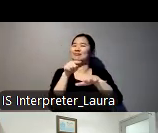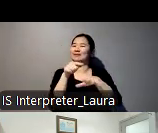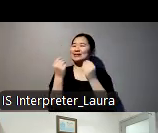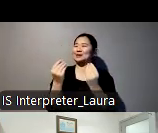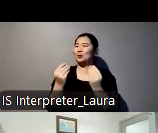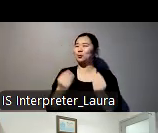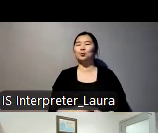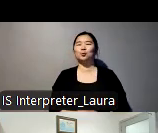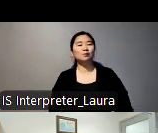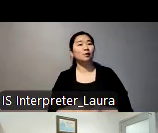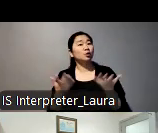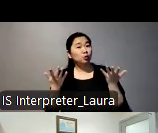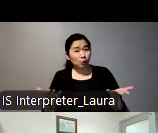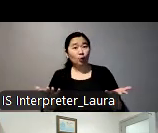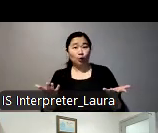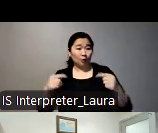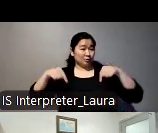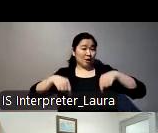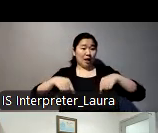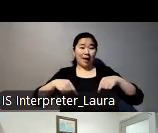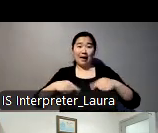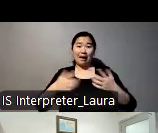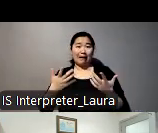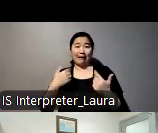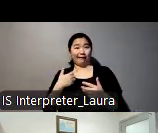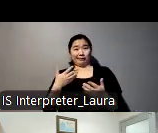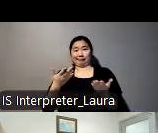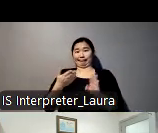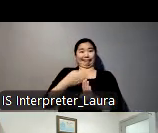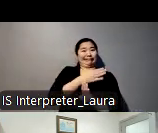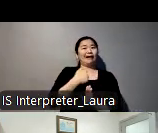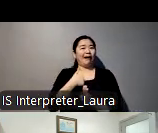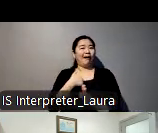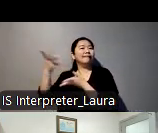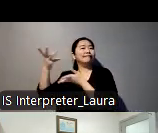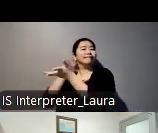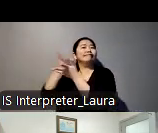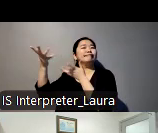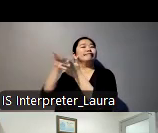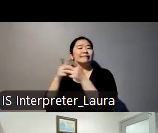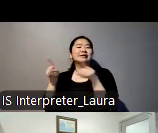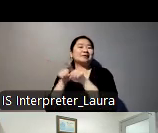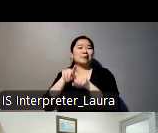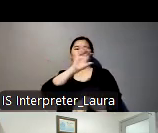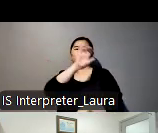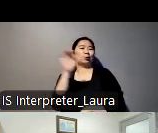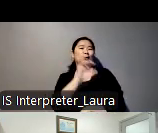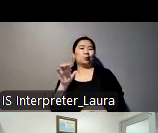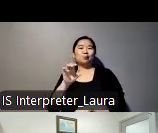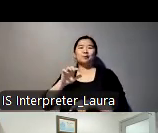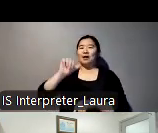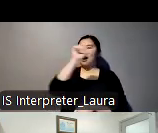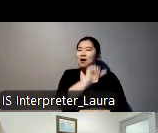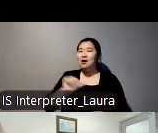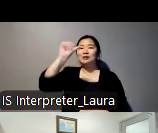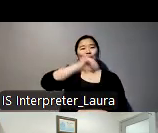There is an attempt of legal harmonization of the CRPD to the national law system and the strategic action to